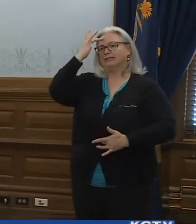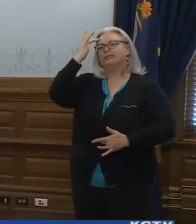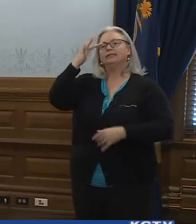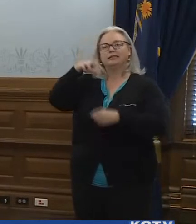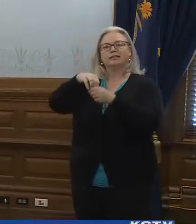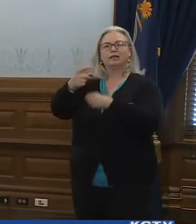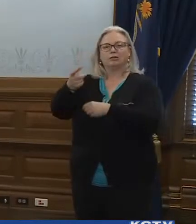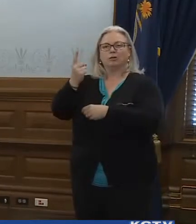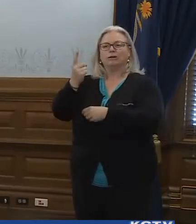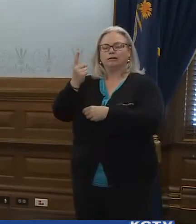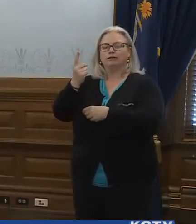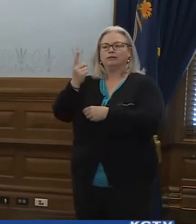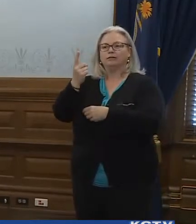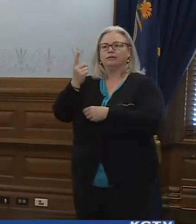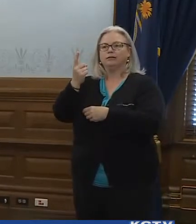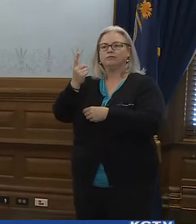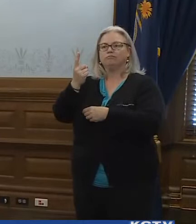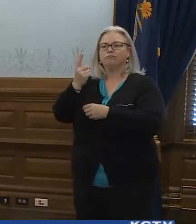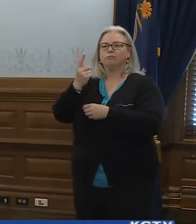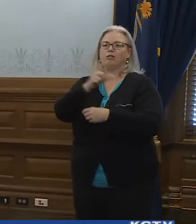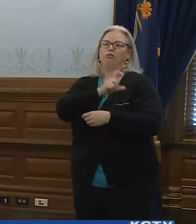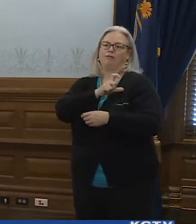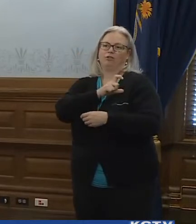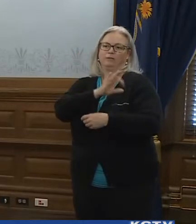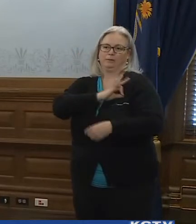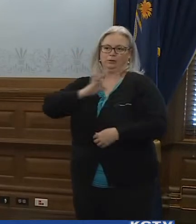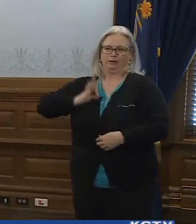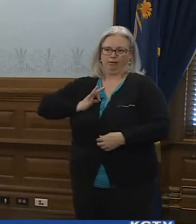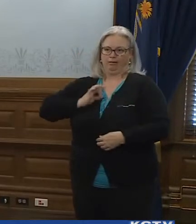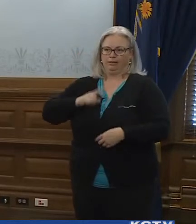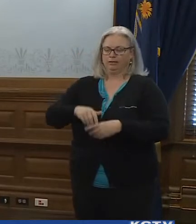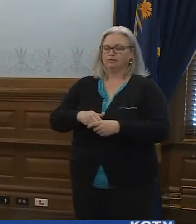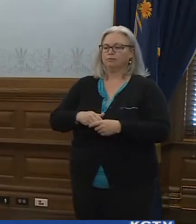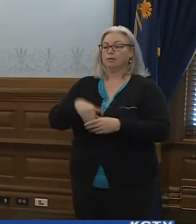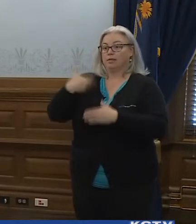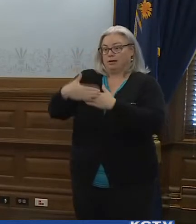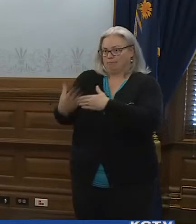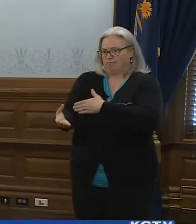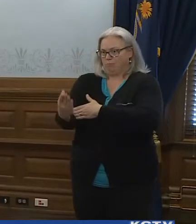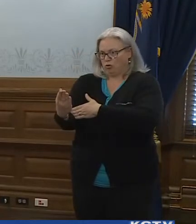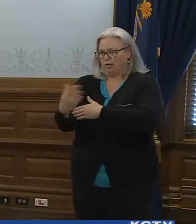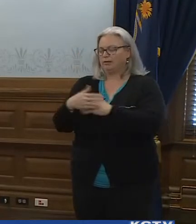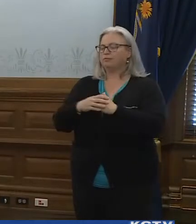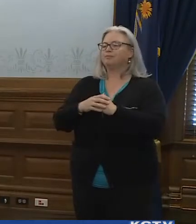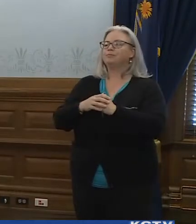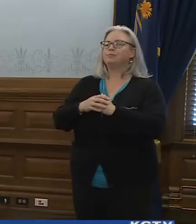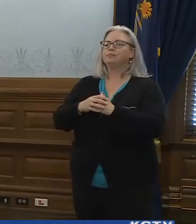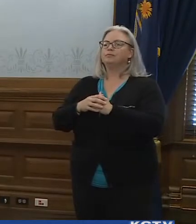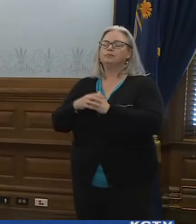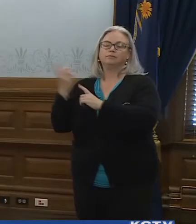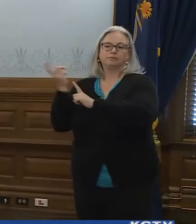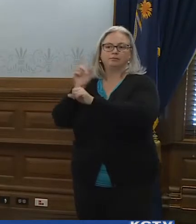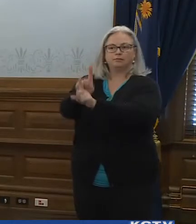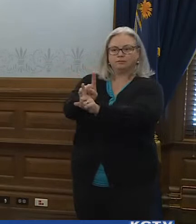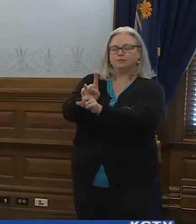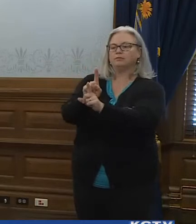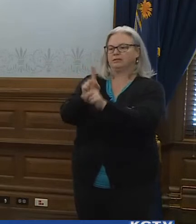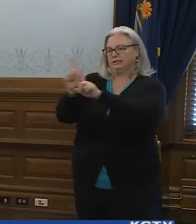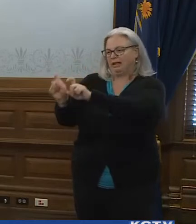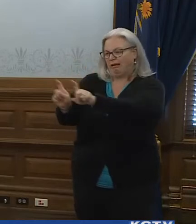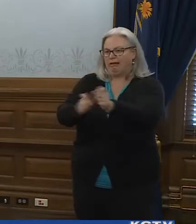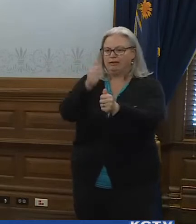the law enforcement personnel. The next morning went in and did testing of